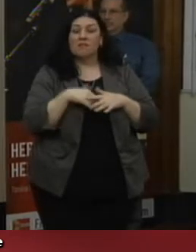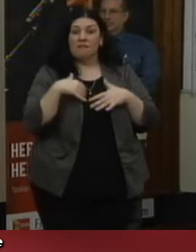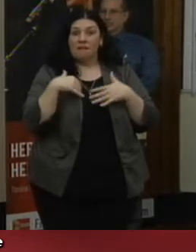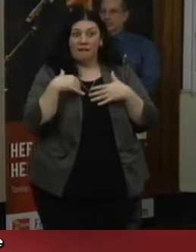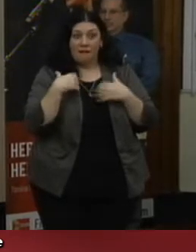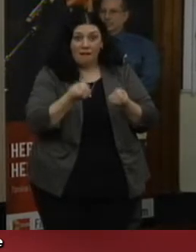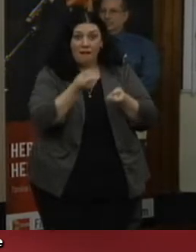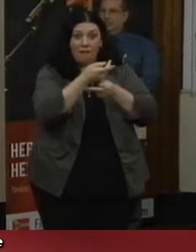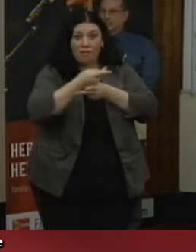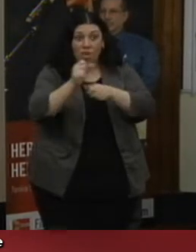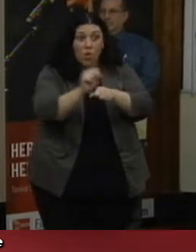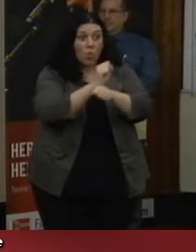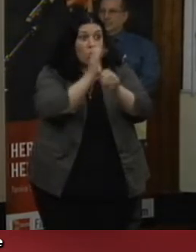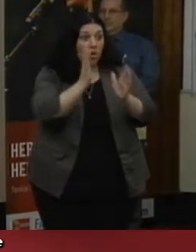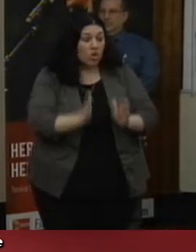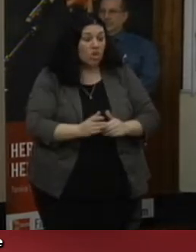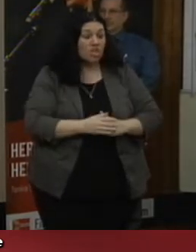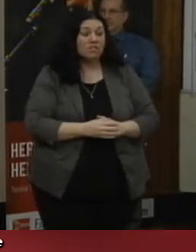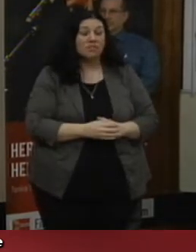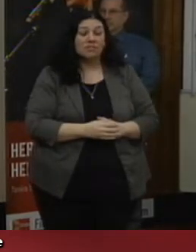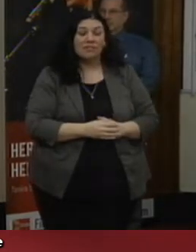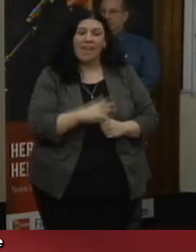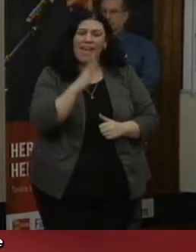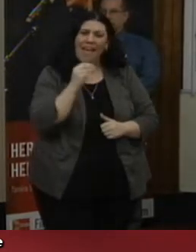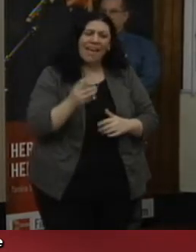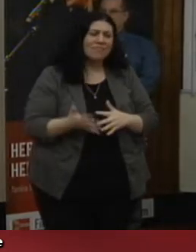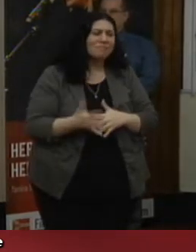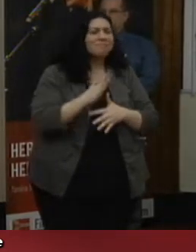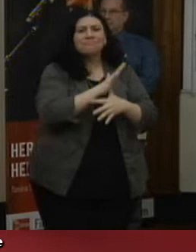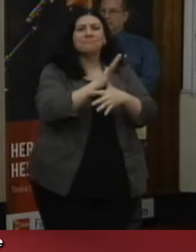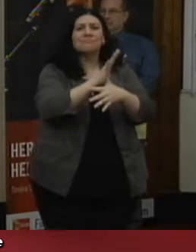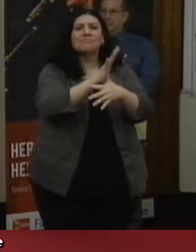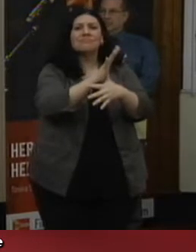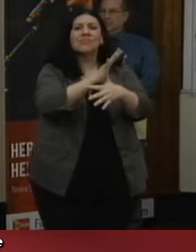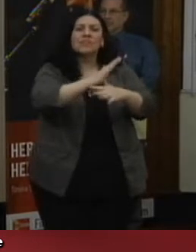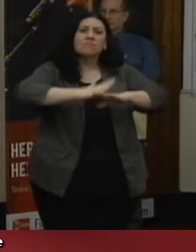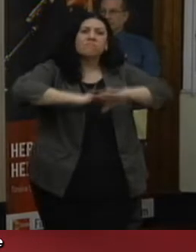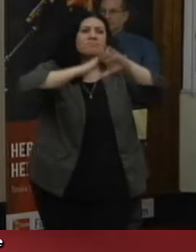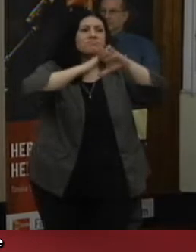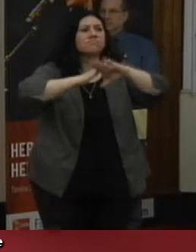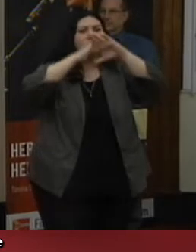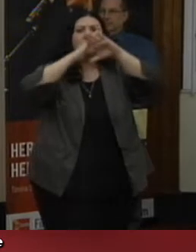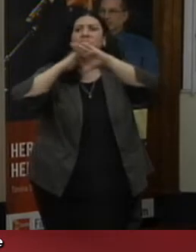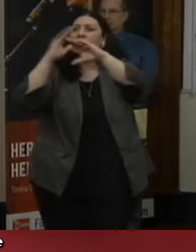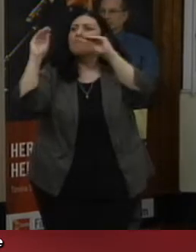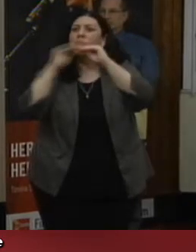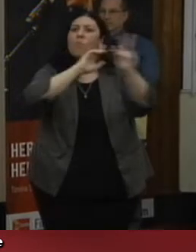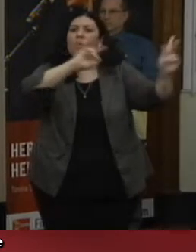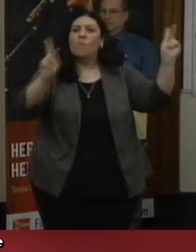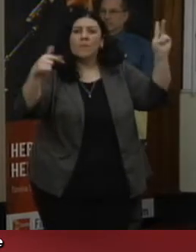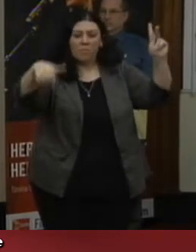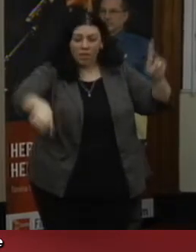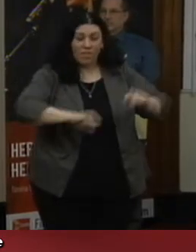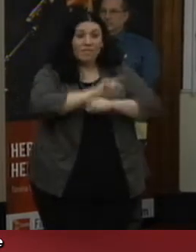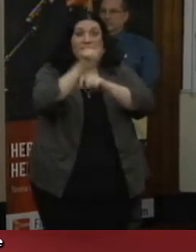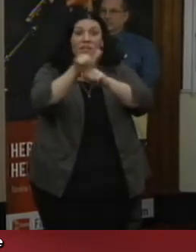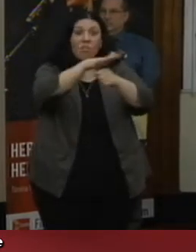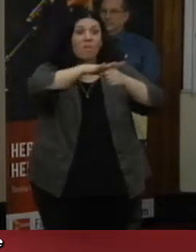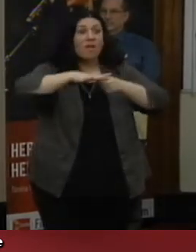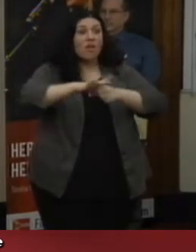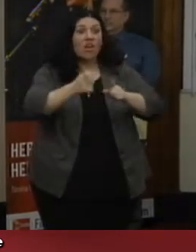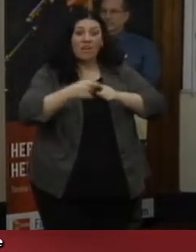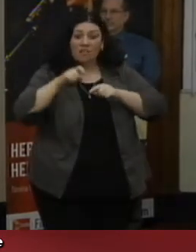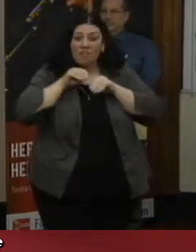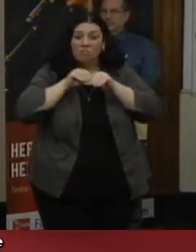workers, and most importantly, so that we can prevent additional people in our community from getting sick